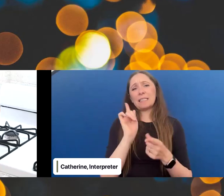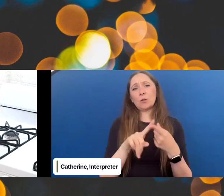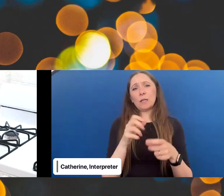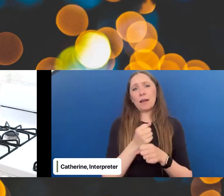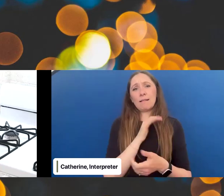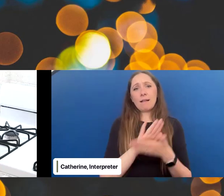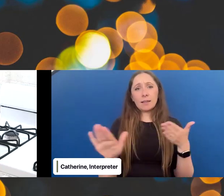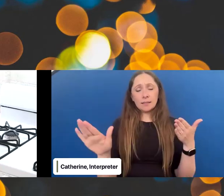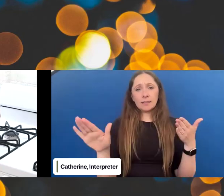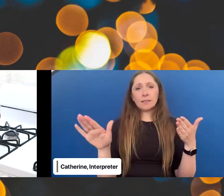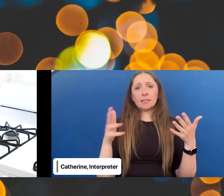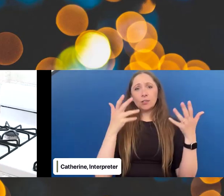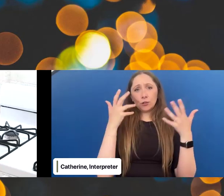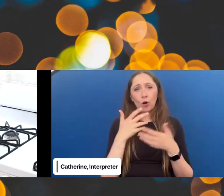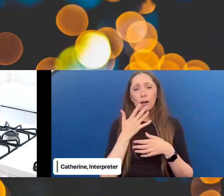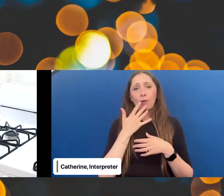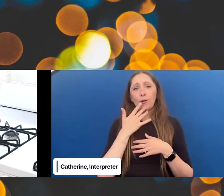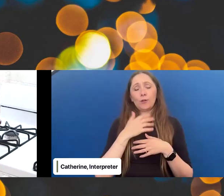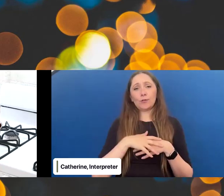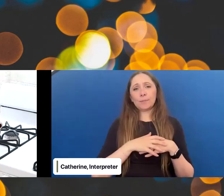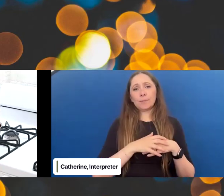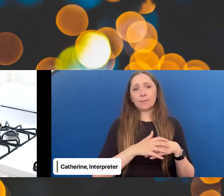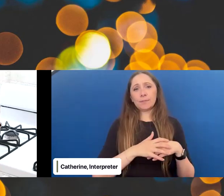nice darker color